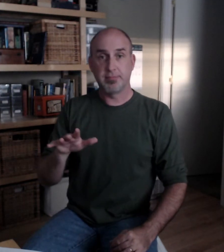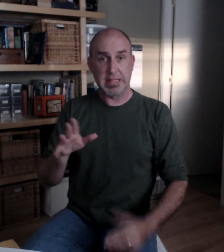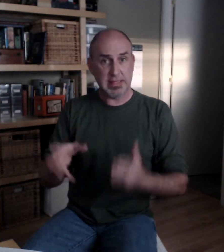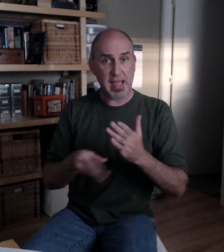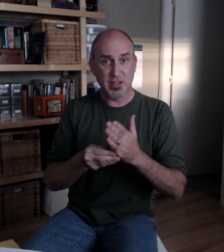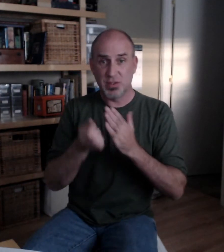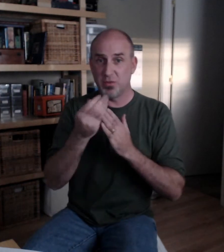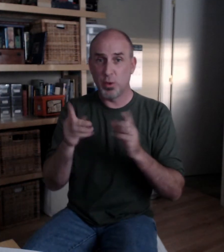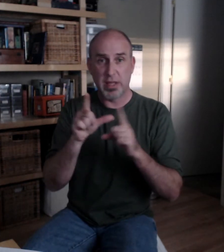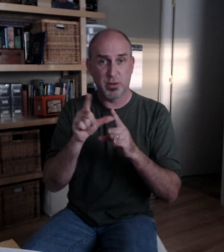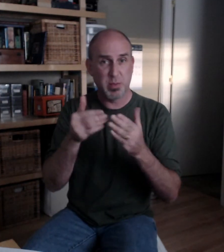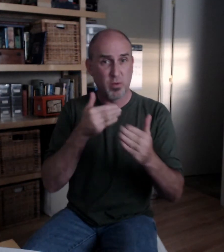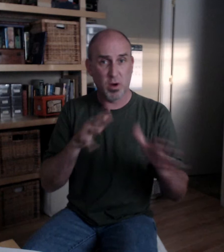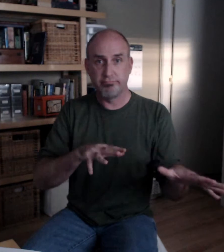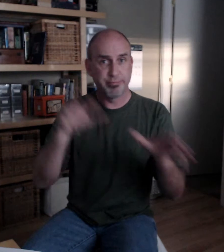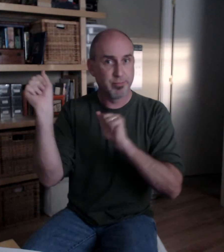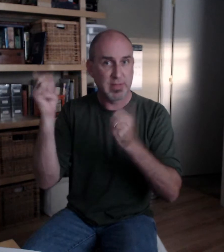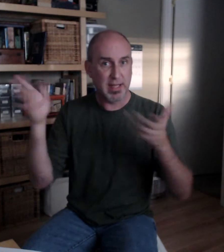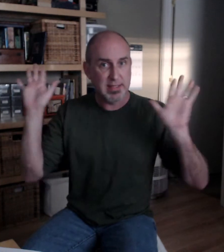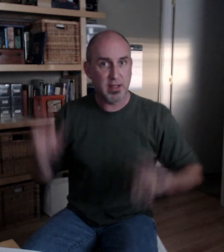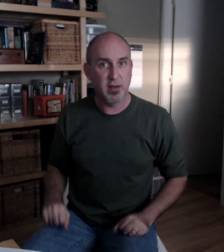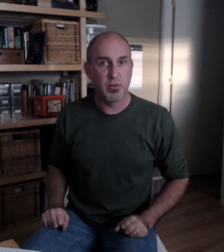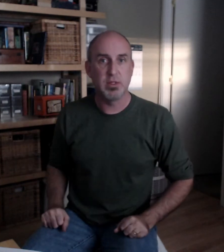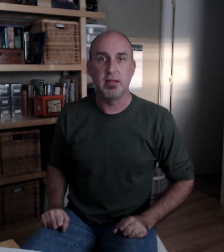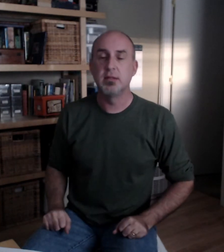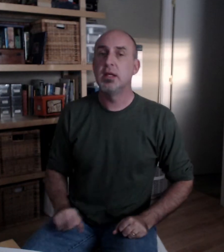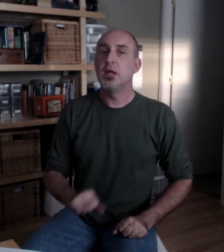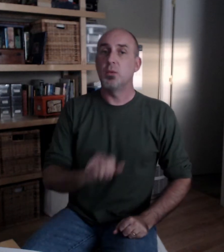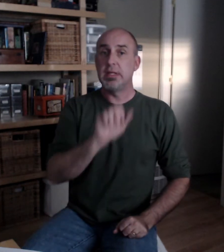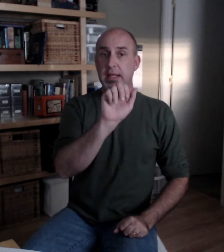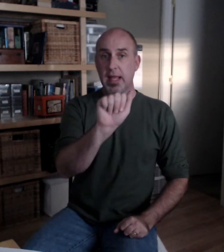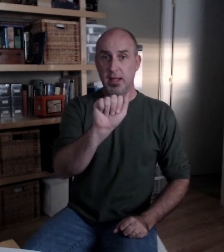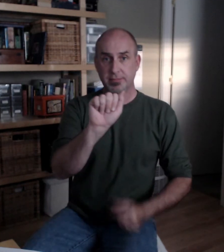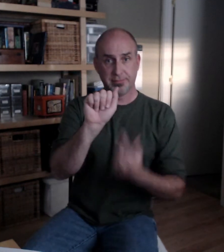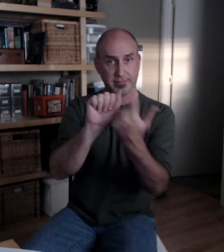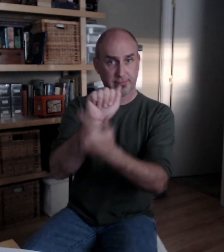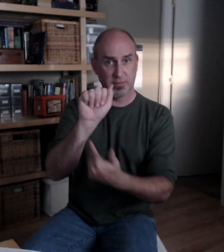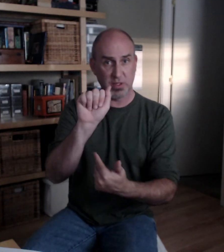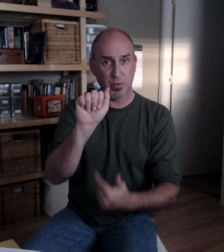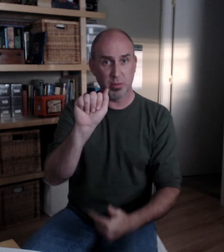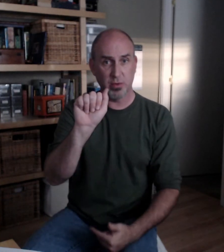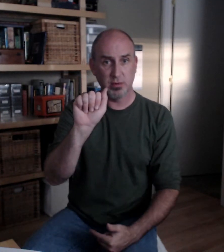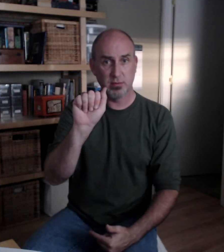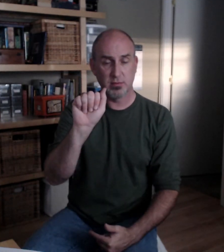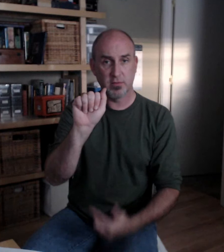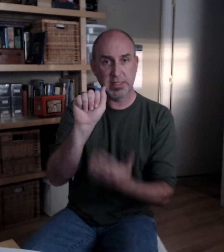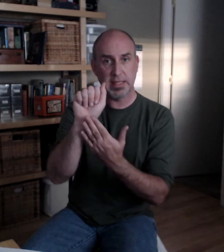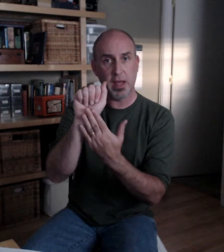Let's add just a few letters before I take off and we're done. We did A, you guys remember? Facing out,